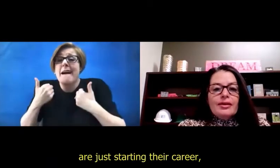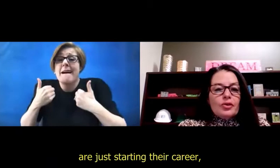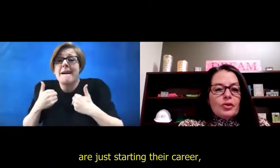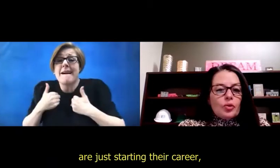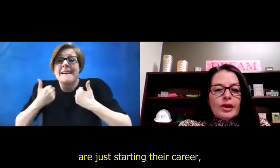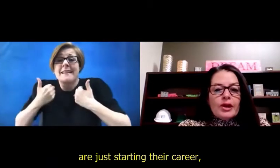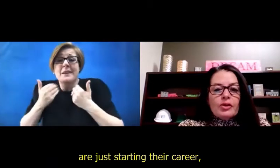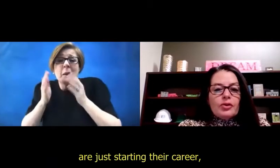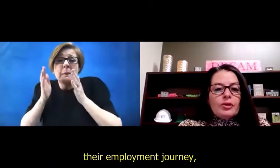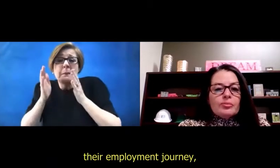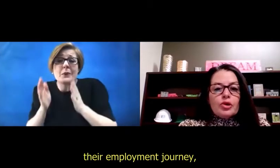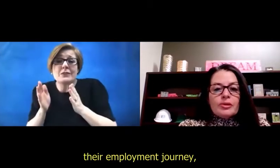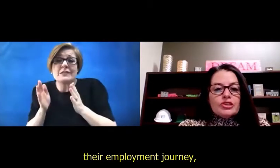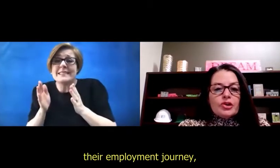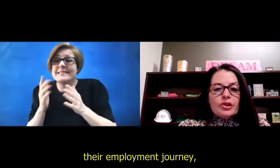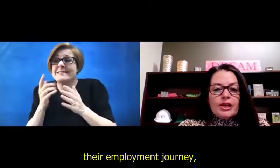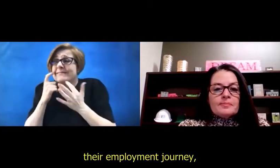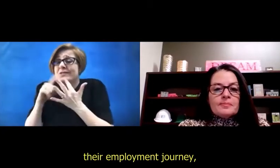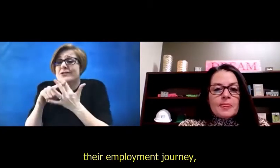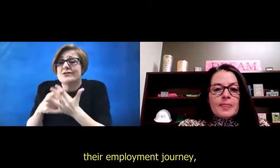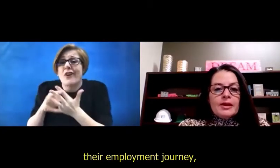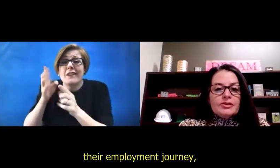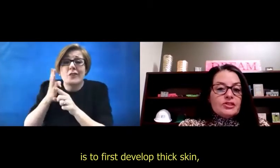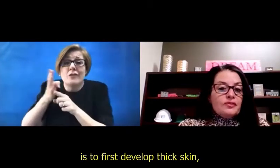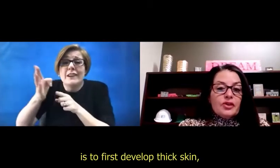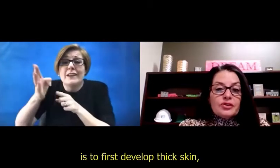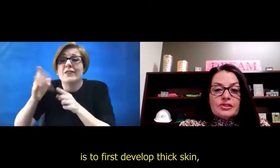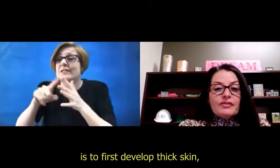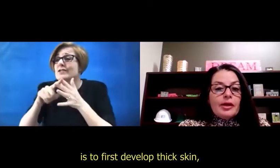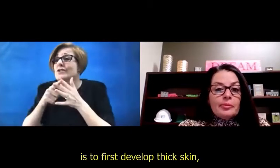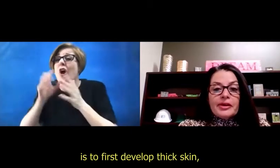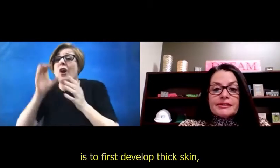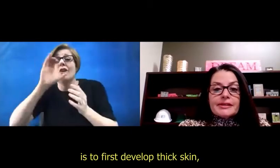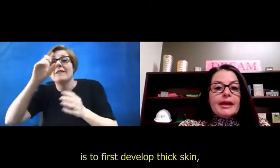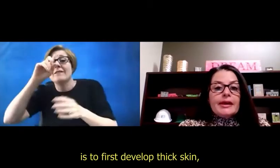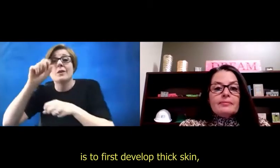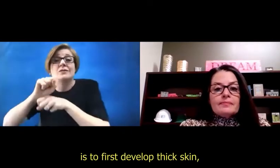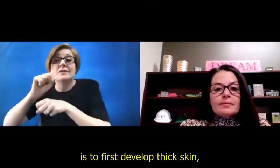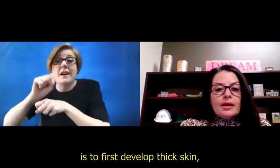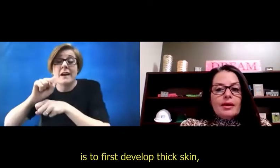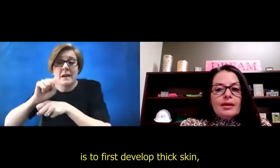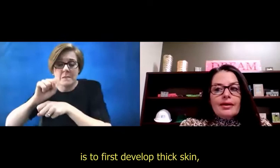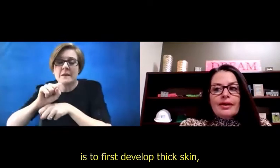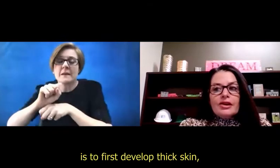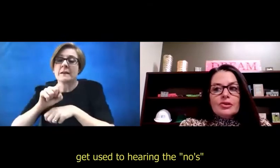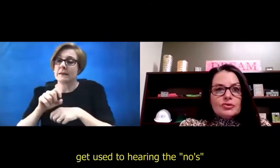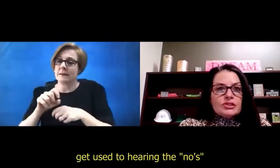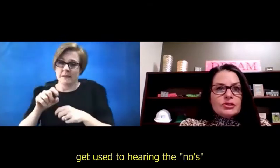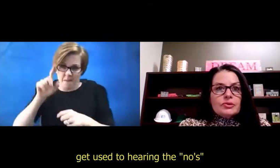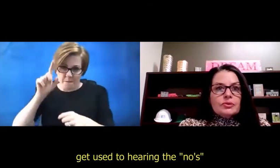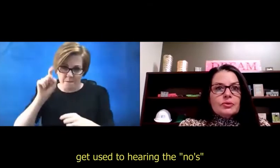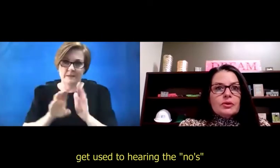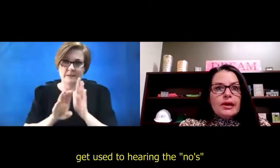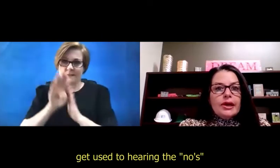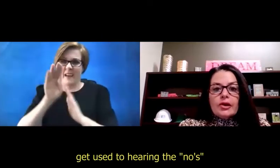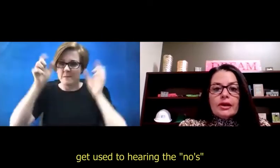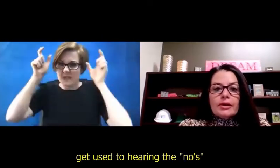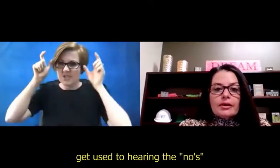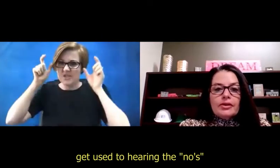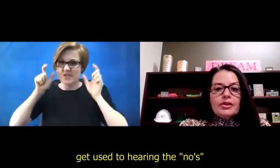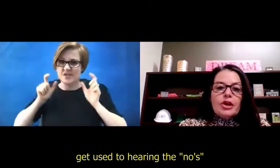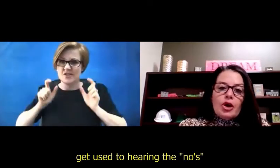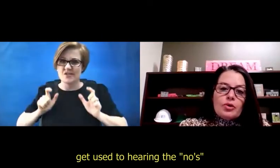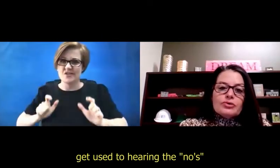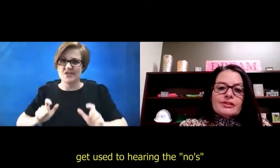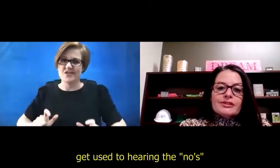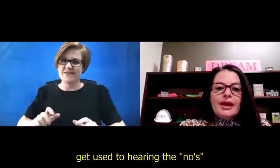starting their career, their employment journey, is to first develop thick skin, get used to